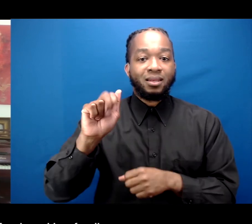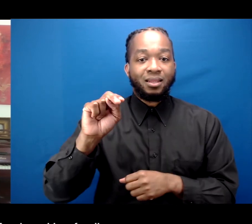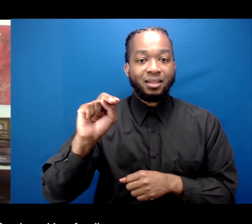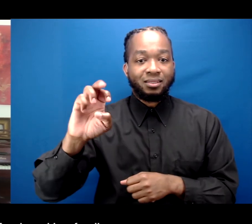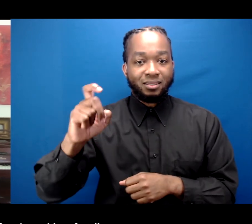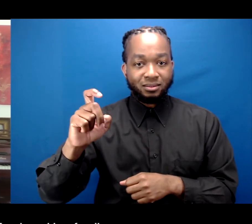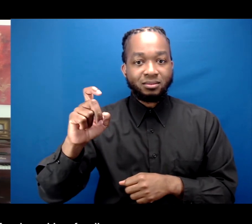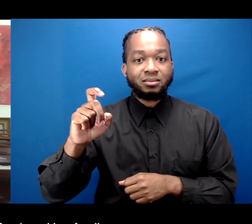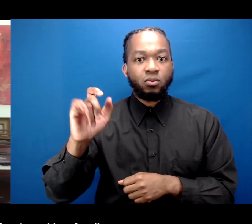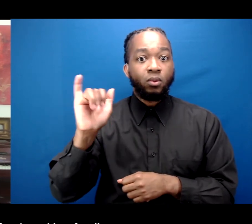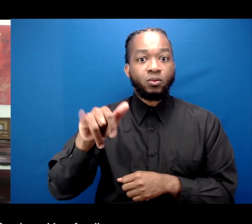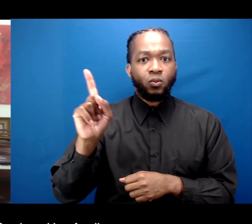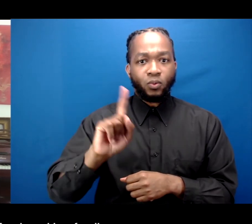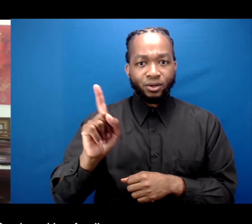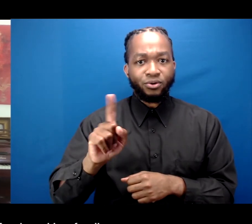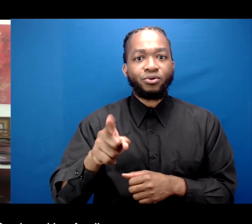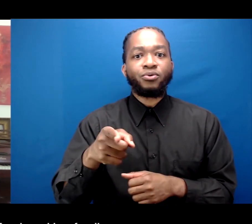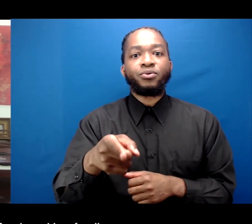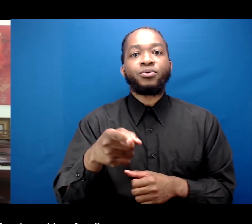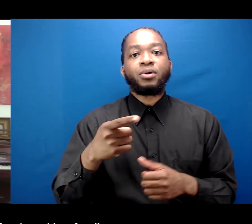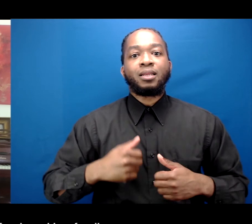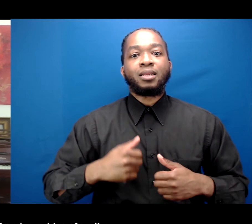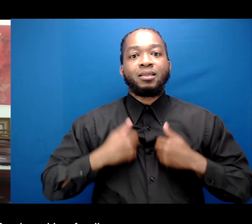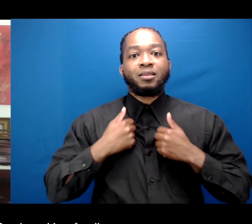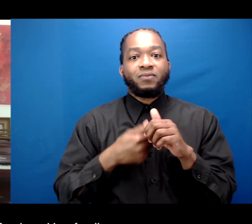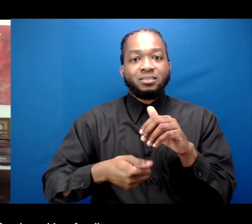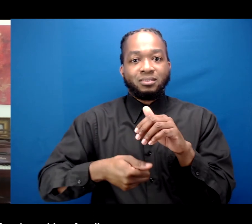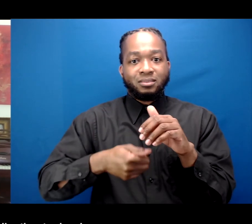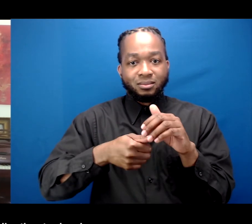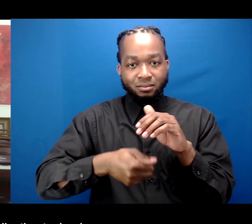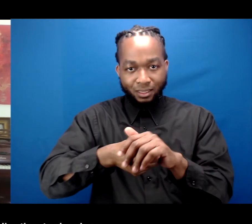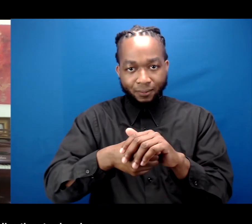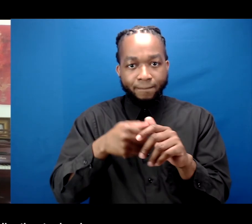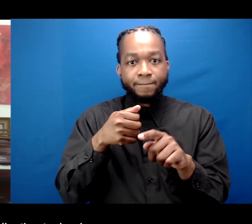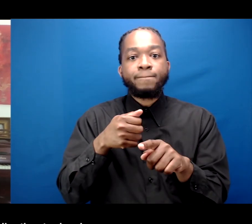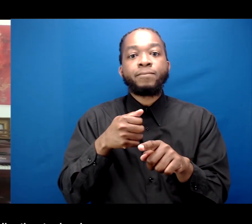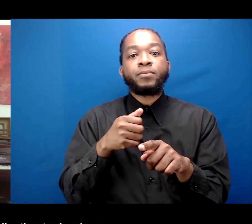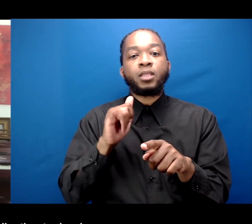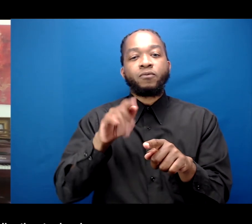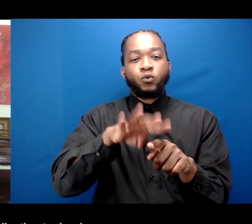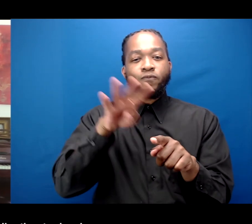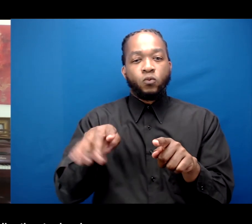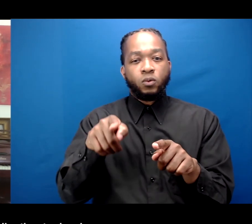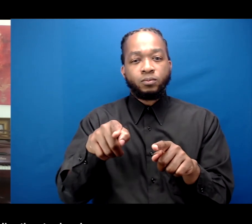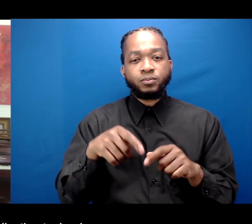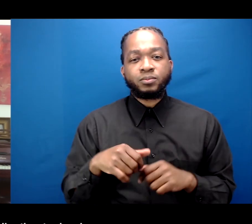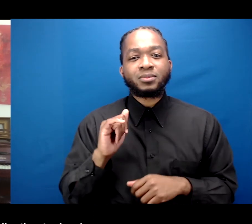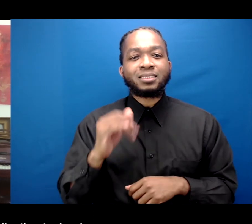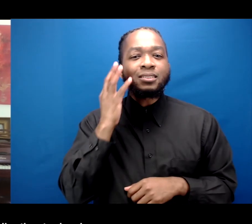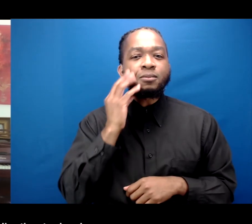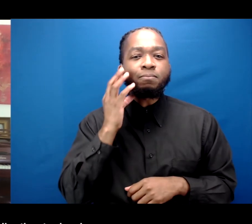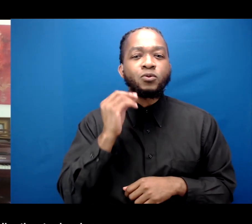hiding from 1942 to 1944. This experience uses cutting-edge visualization technology